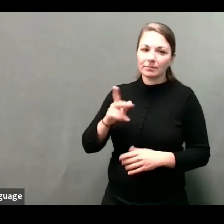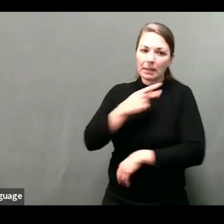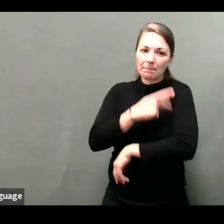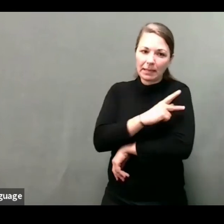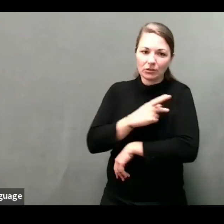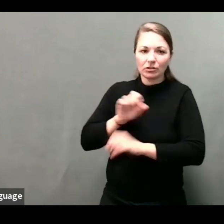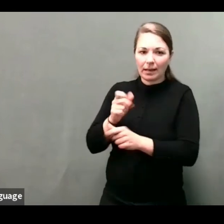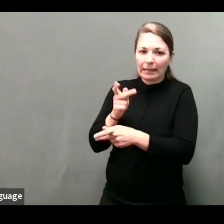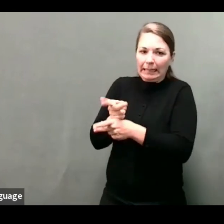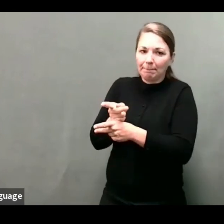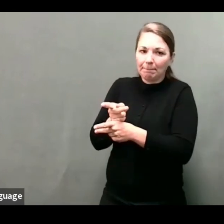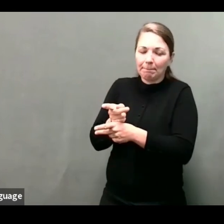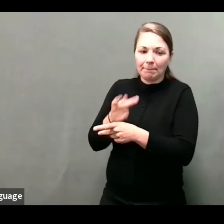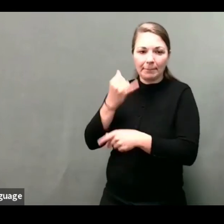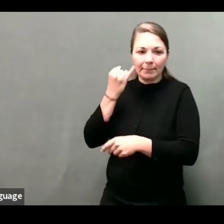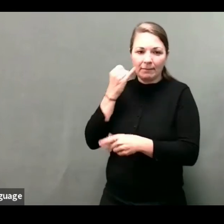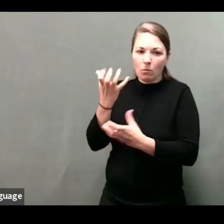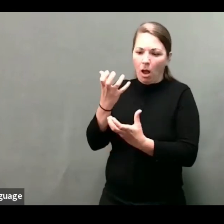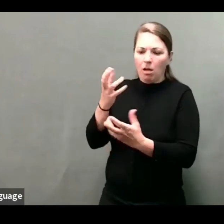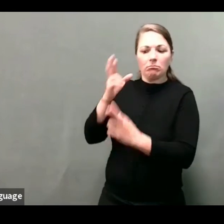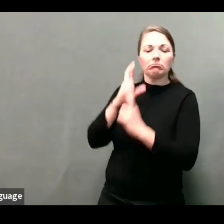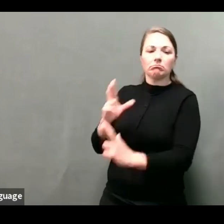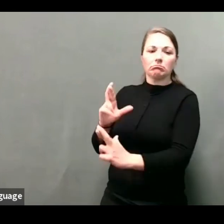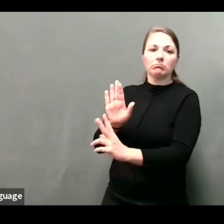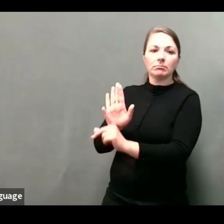up, then that's important and that should be respected.